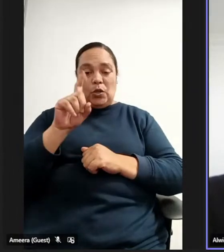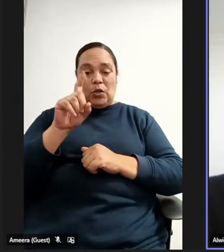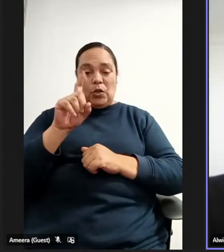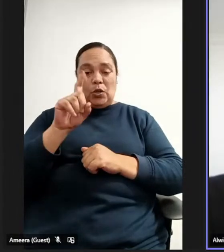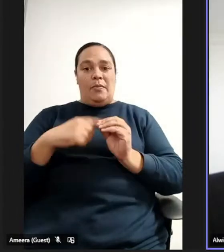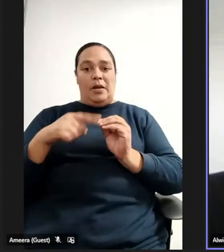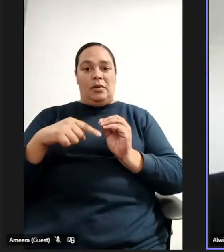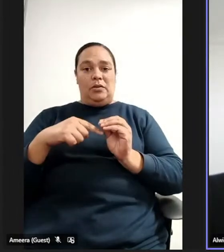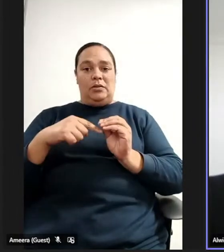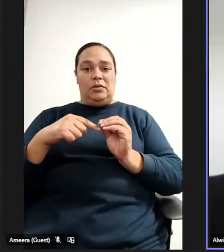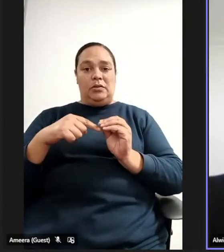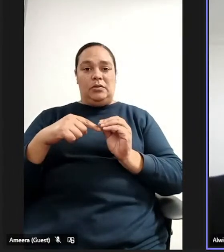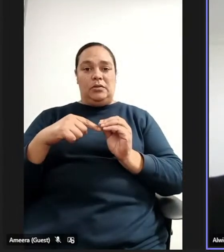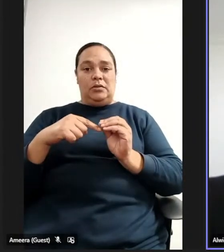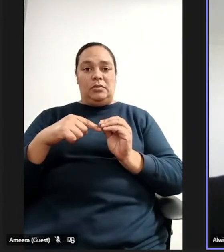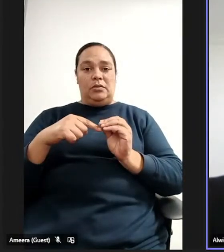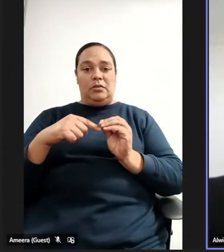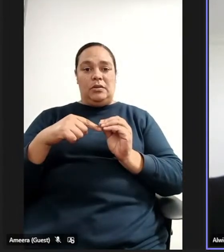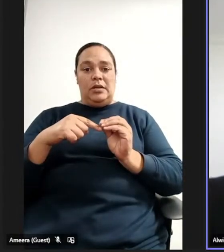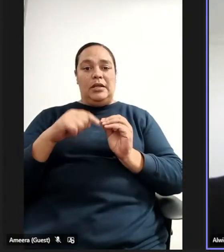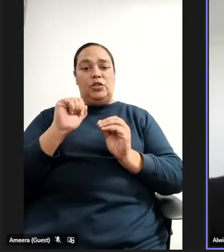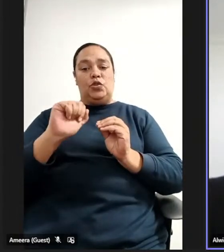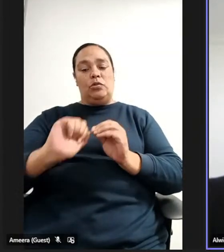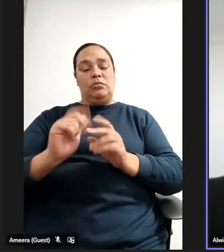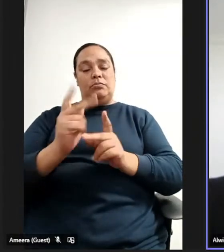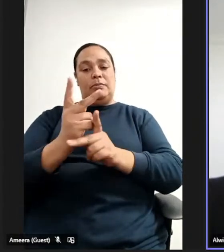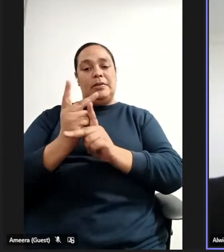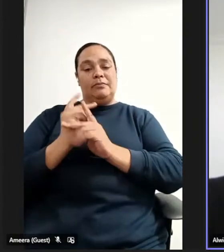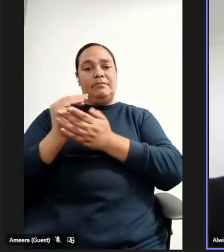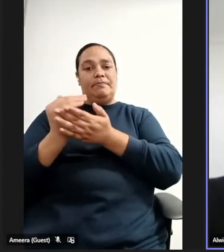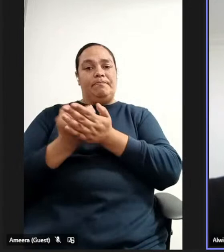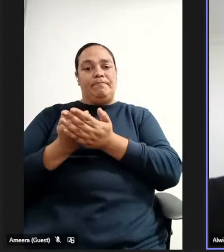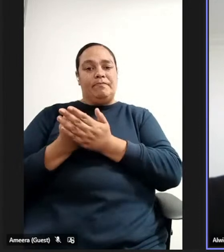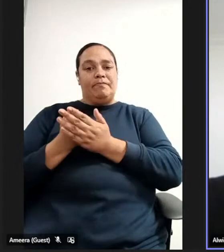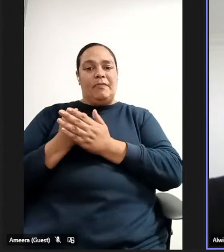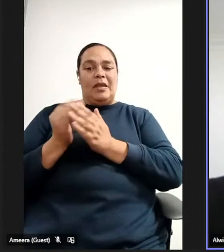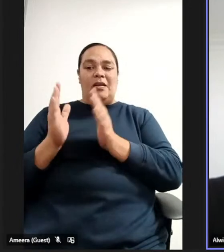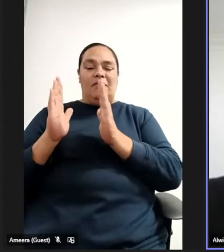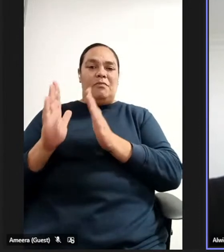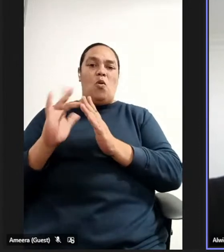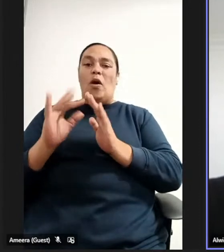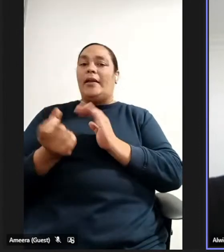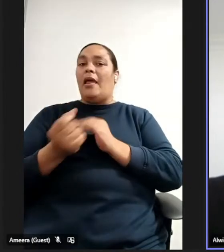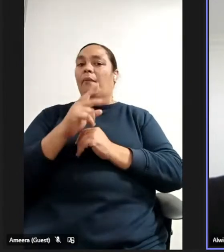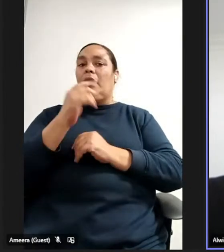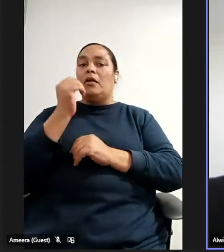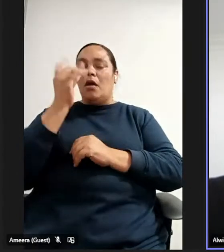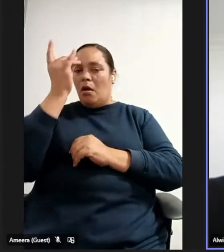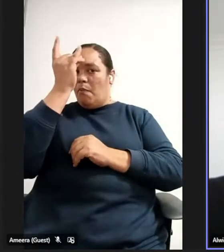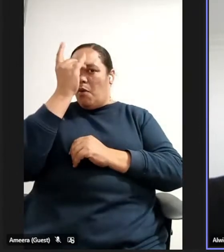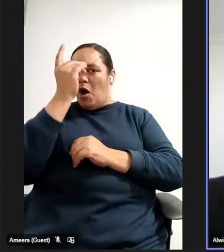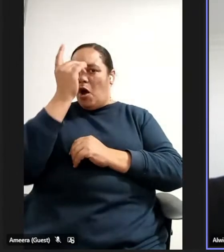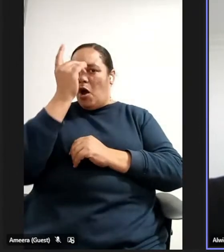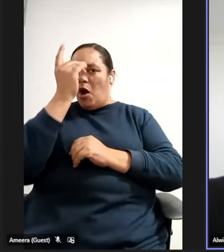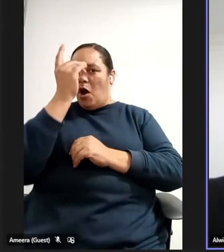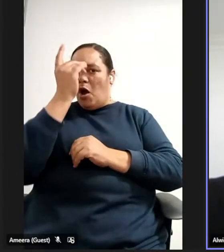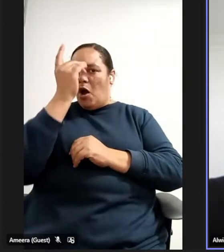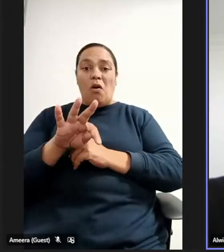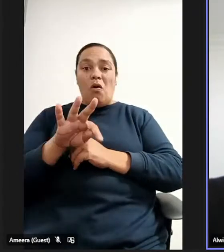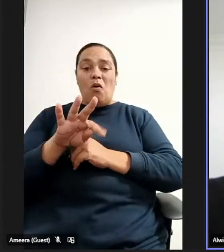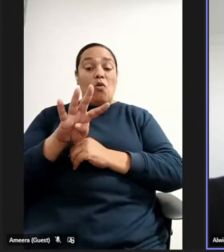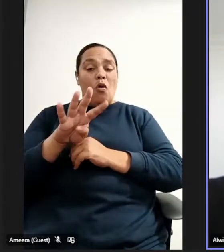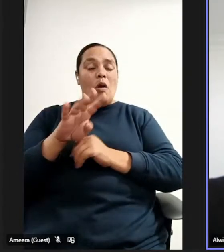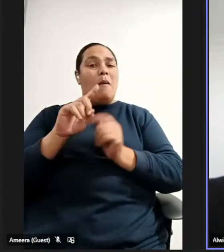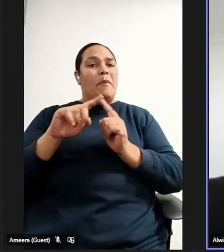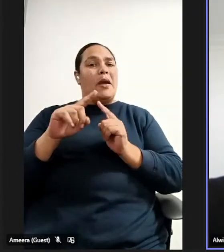the reserve margin and what happens come March 2024. I think what I try to indicate is if I look at the